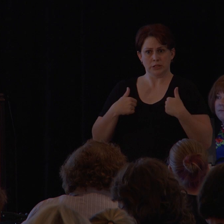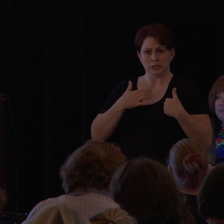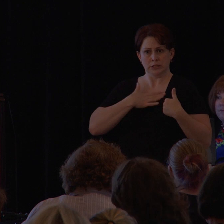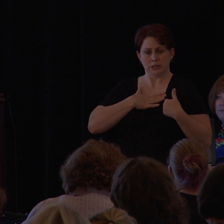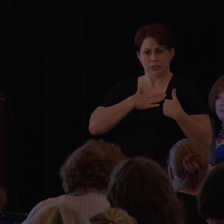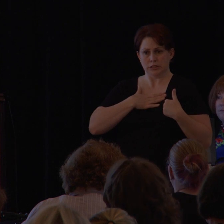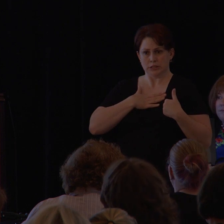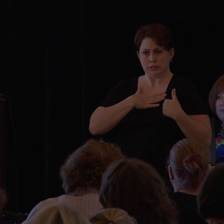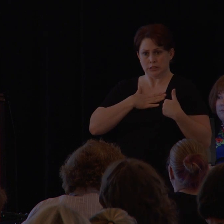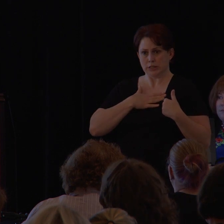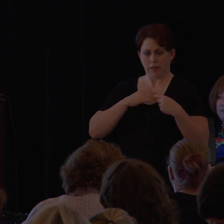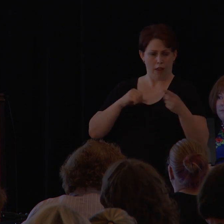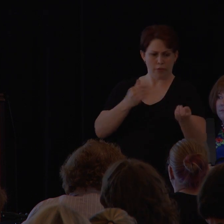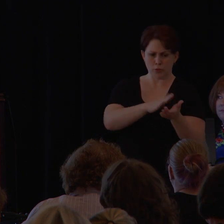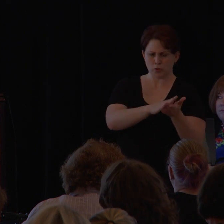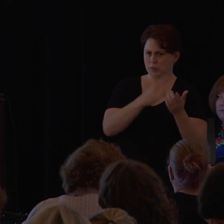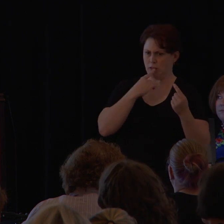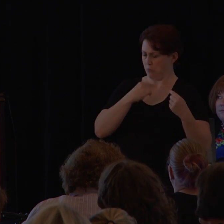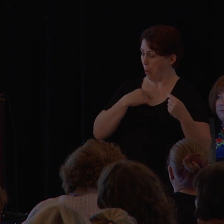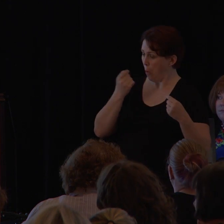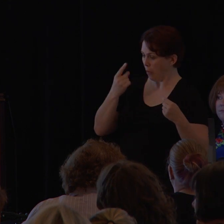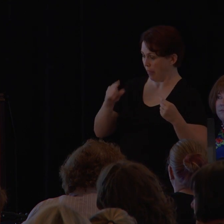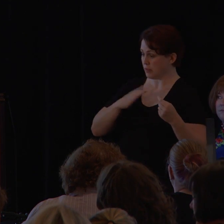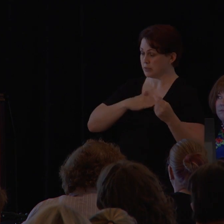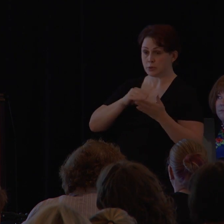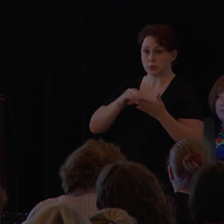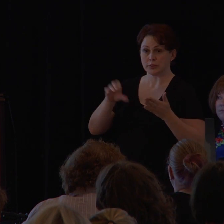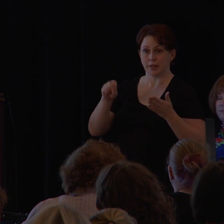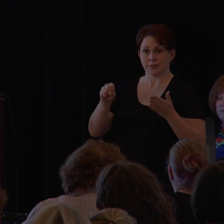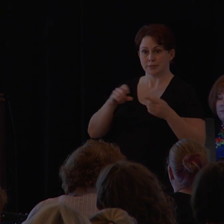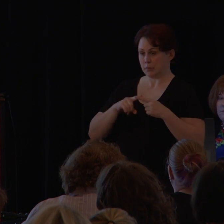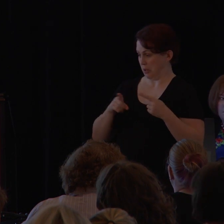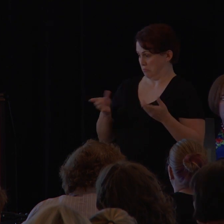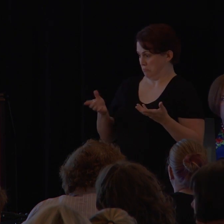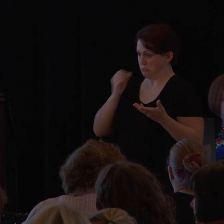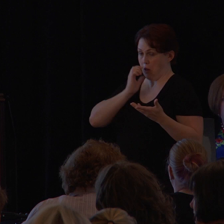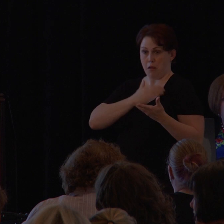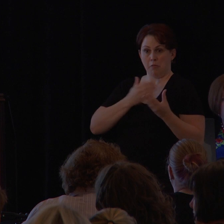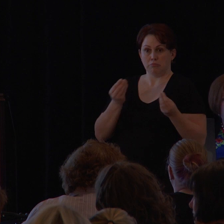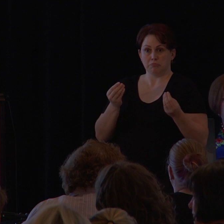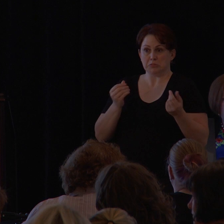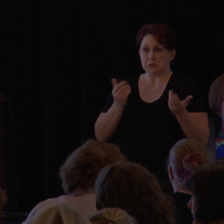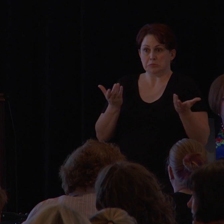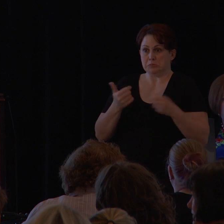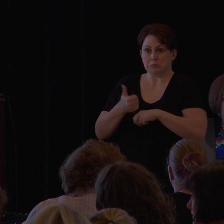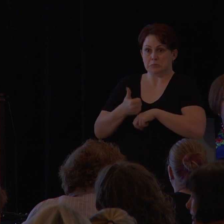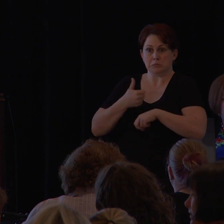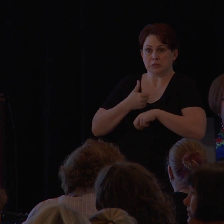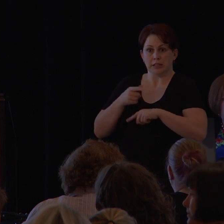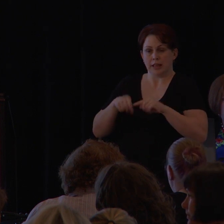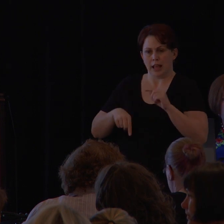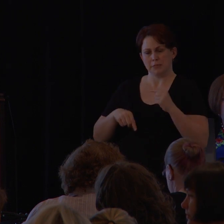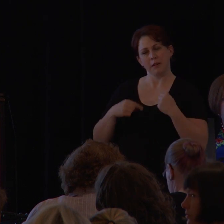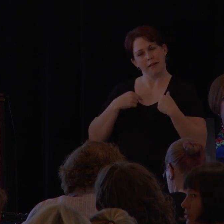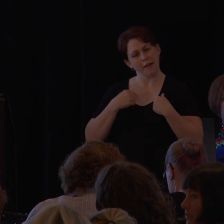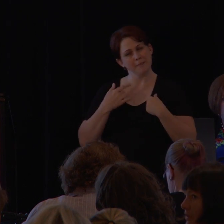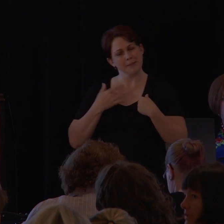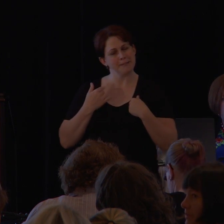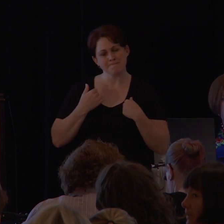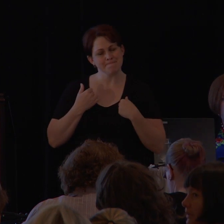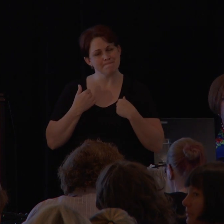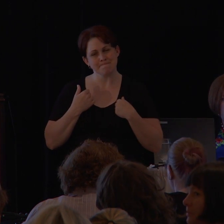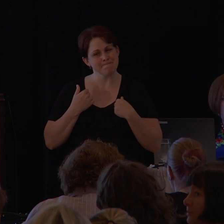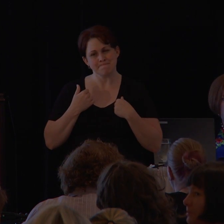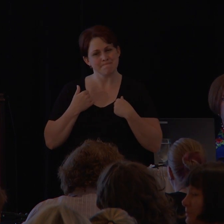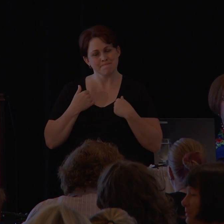that. Both schools, the junior high for the bulliers and the elementary, both said, not our thing. But it seems to me that's too narrow